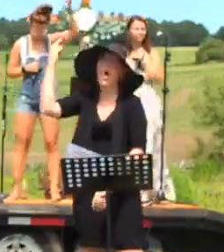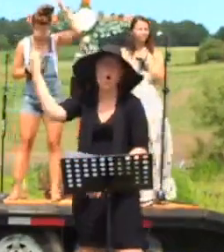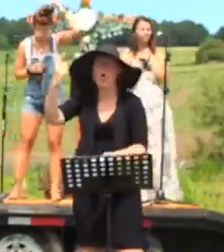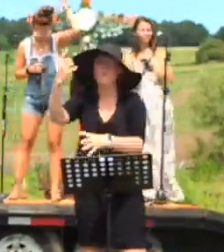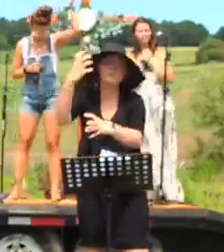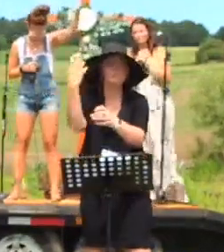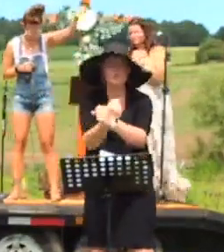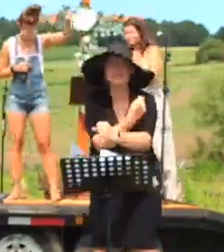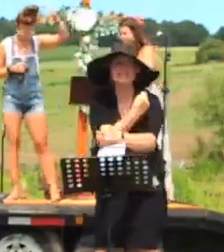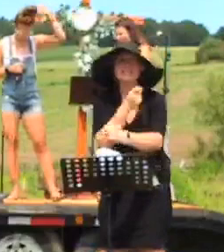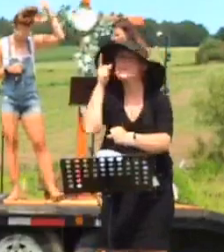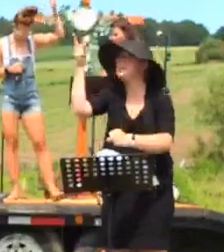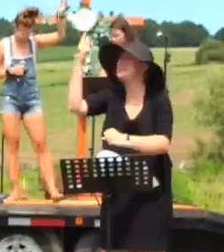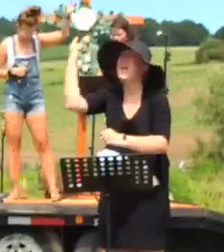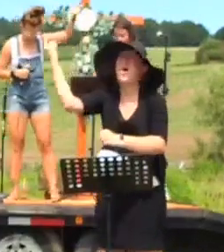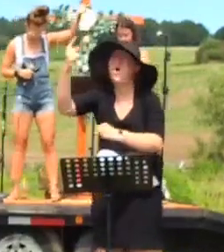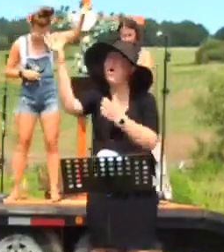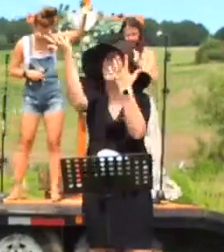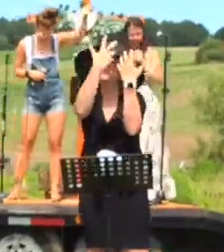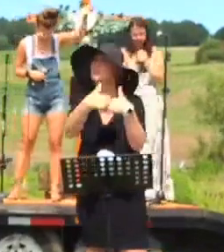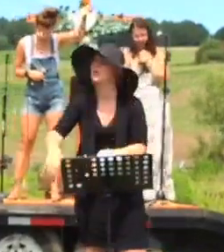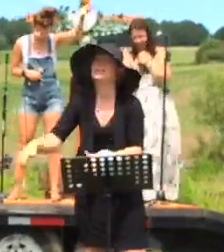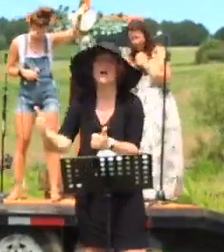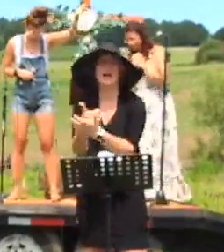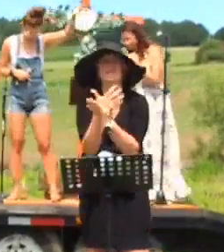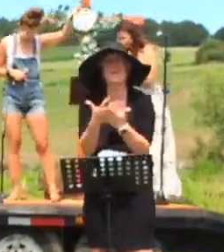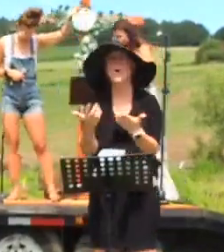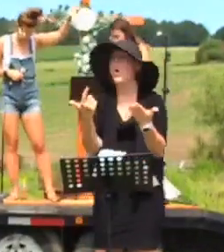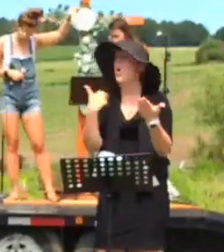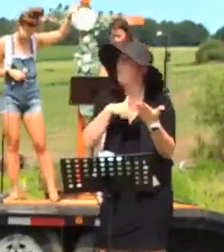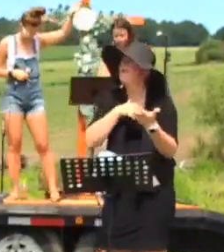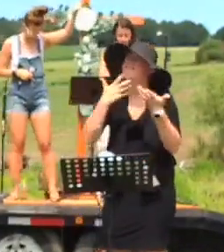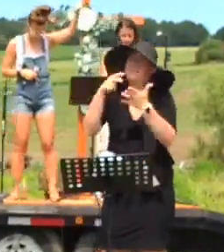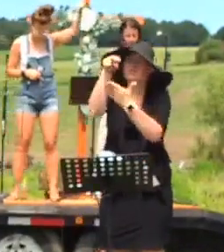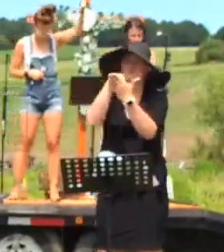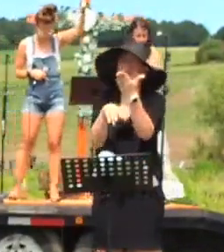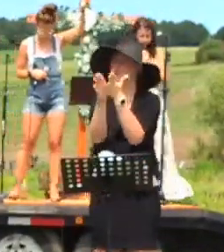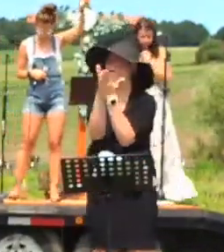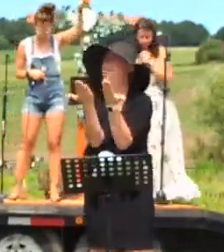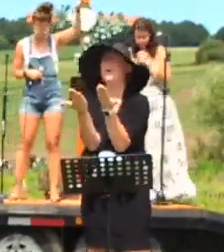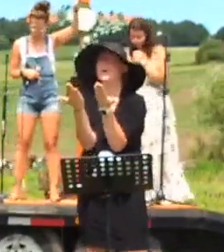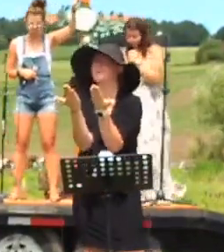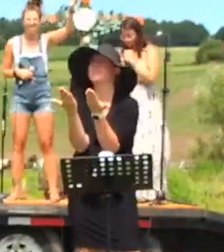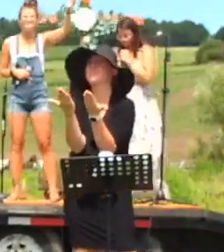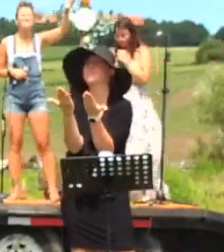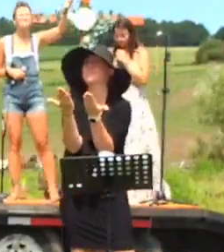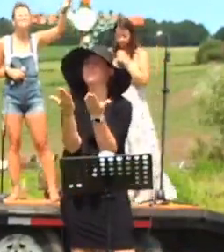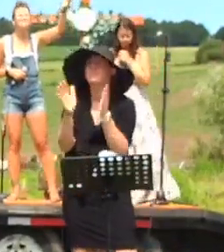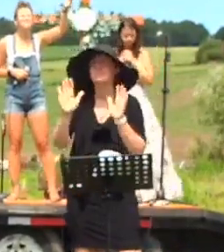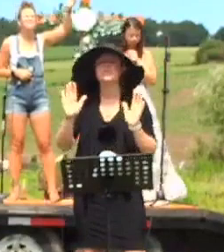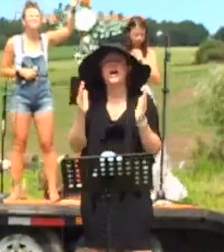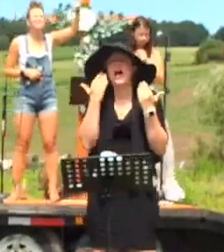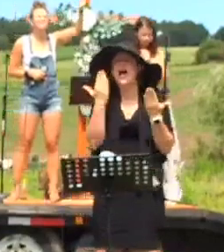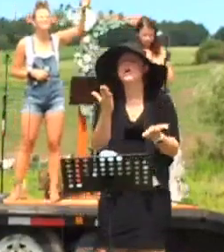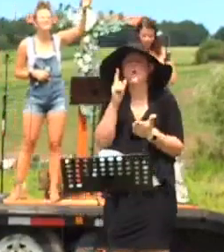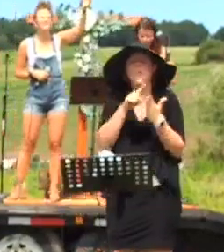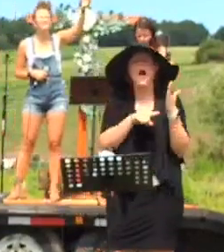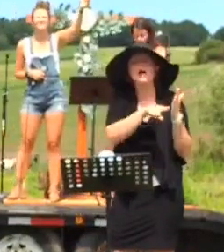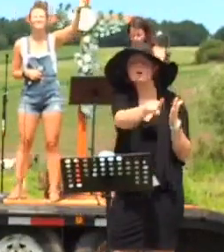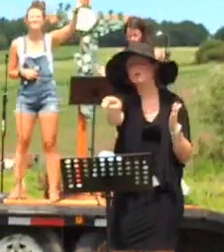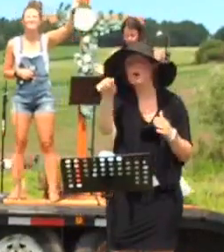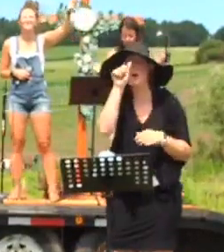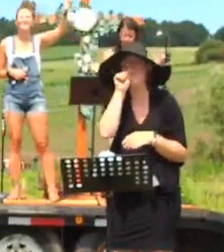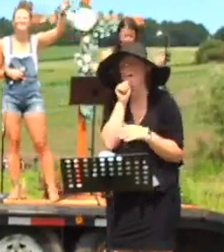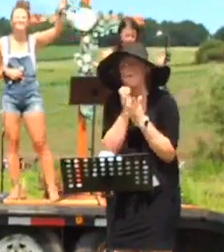We know who wins. We've read the end of the book. And we know how that's going to happen. And so even though I don't know what you're going through in your